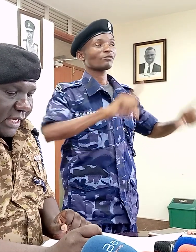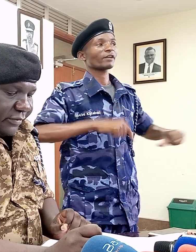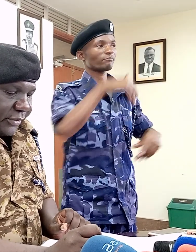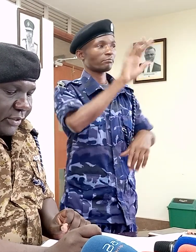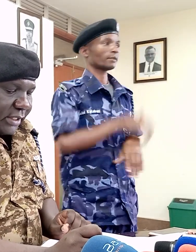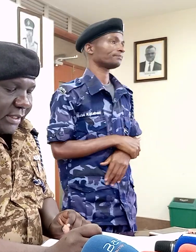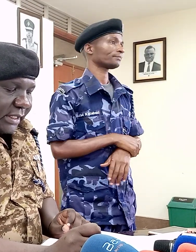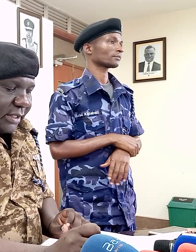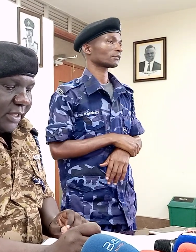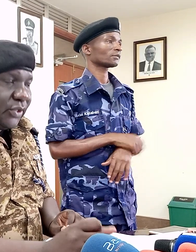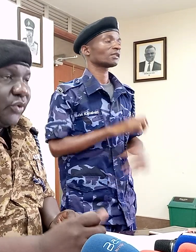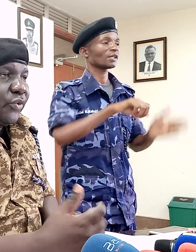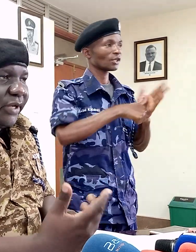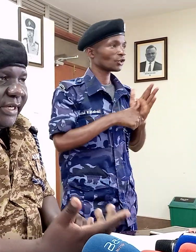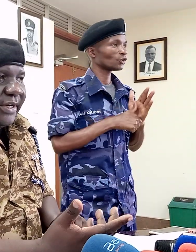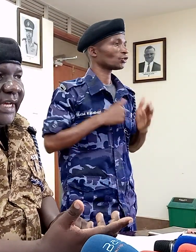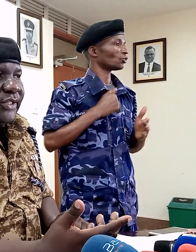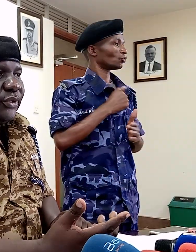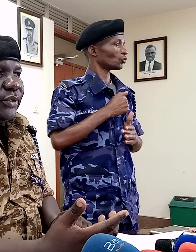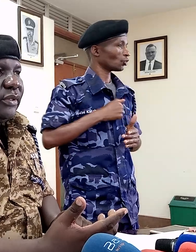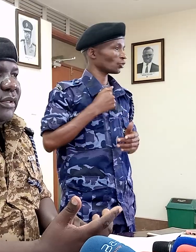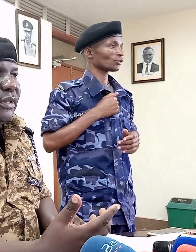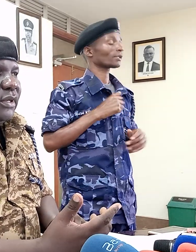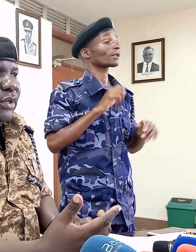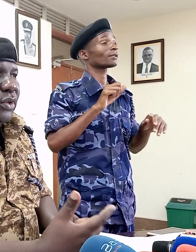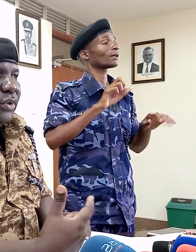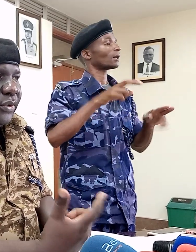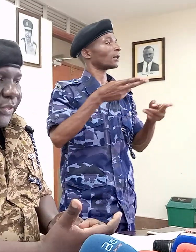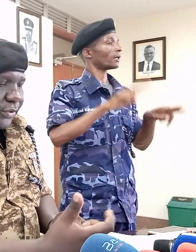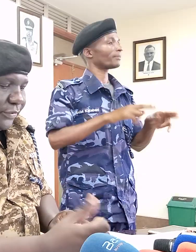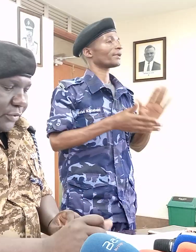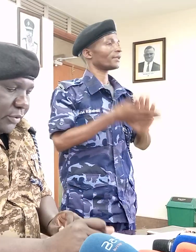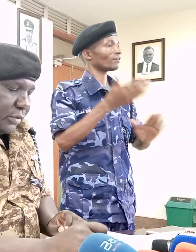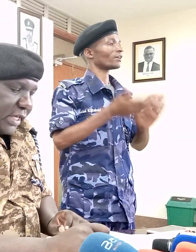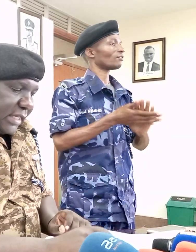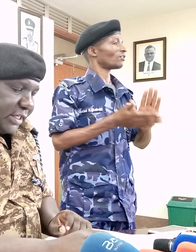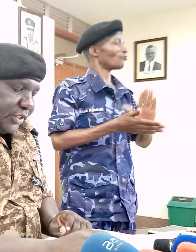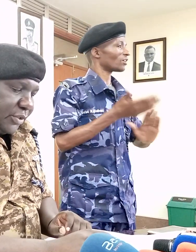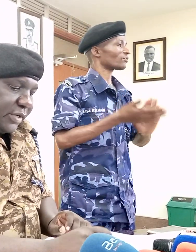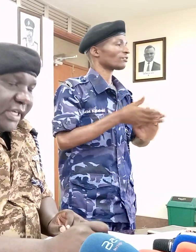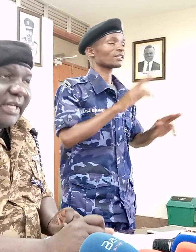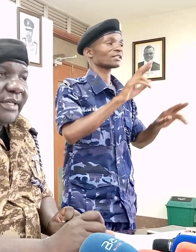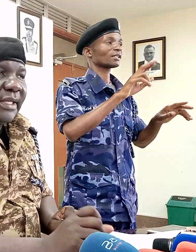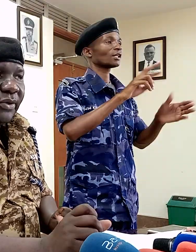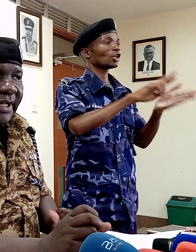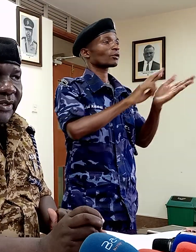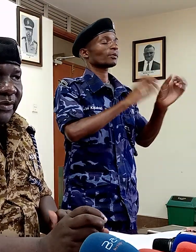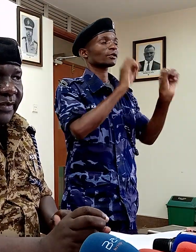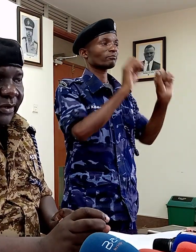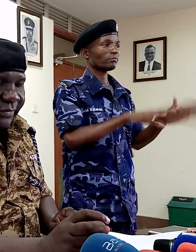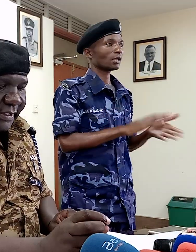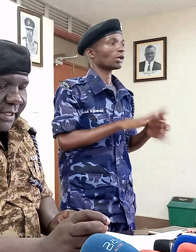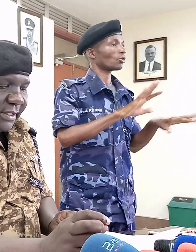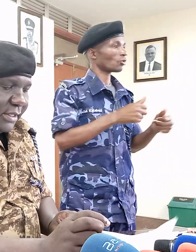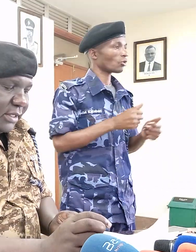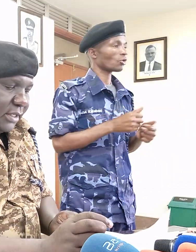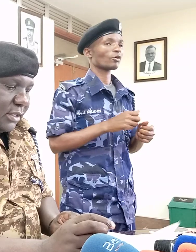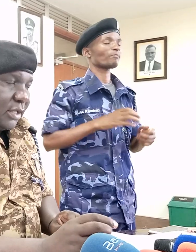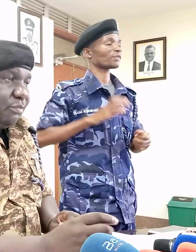It's unfortunate that there was no quick reaction or thoughtful attention regarding the conduct of the